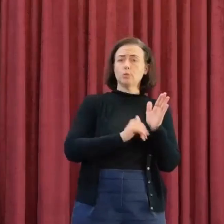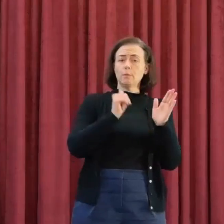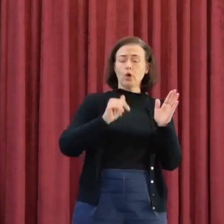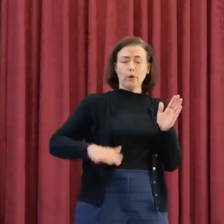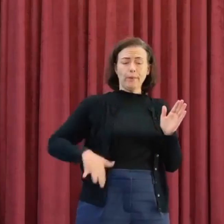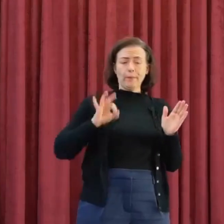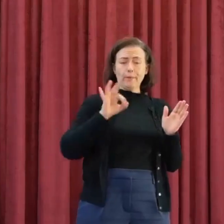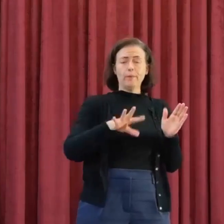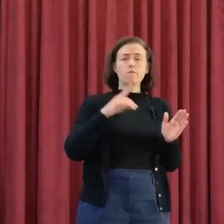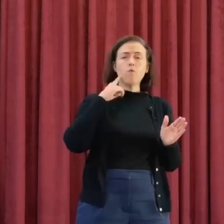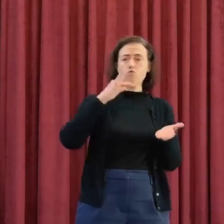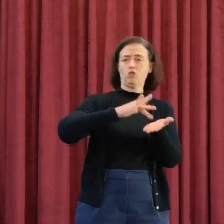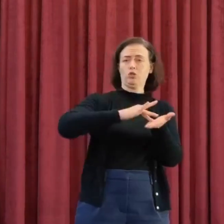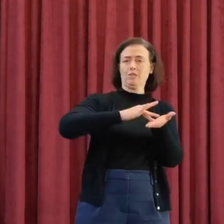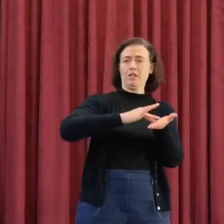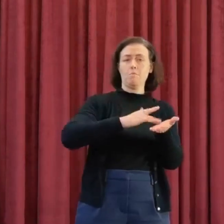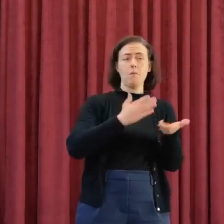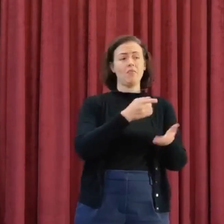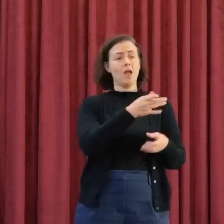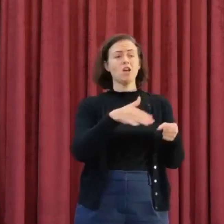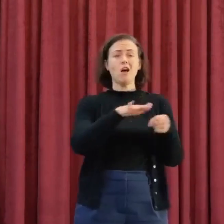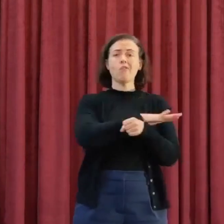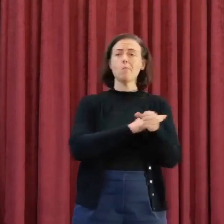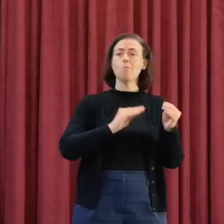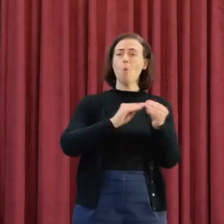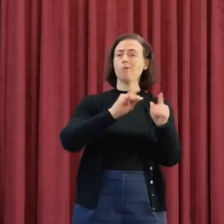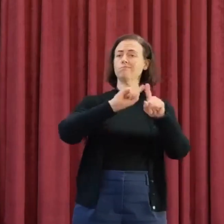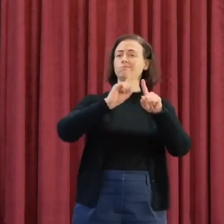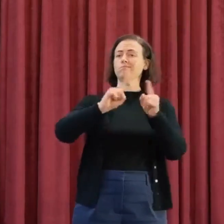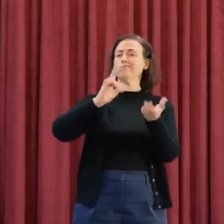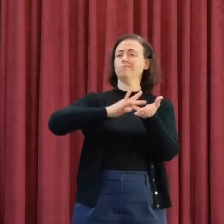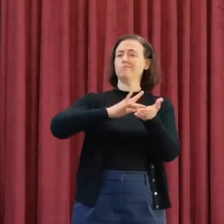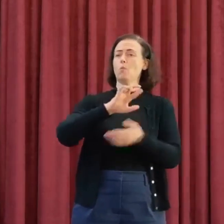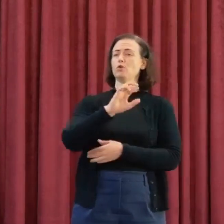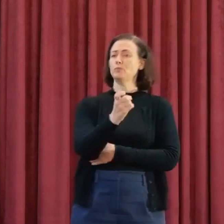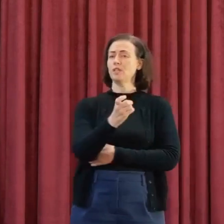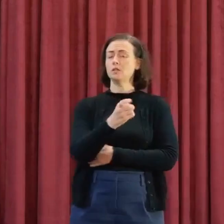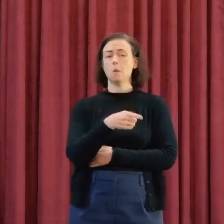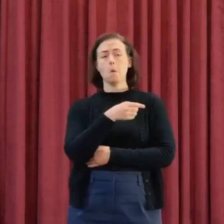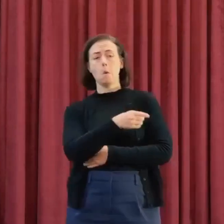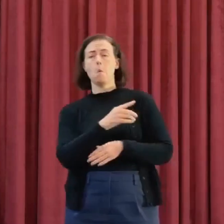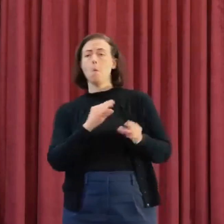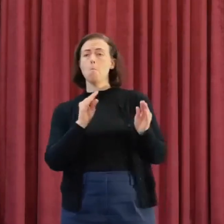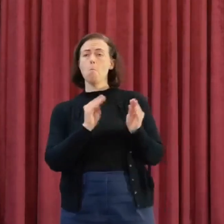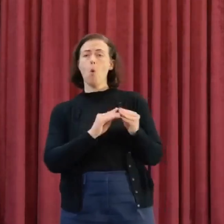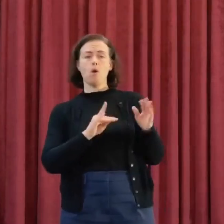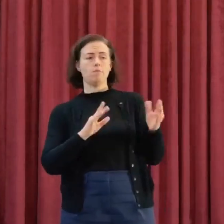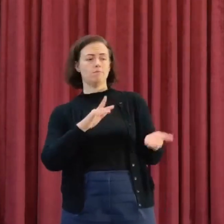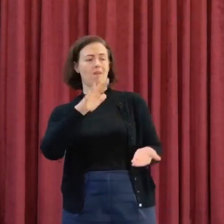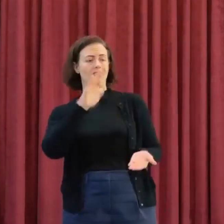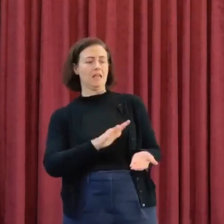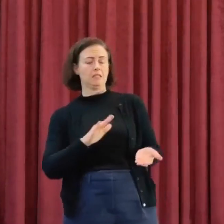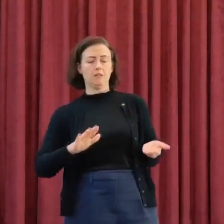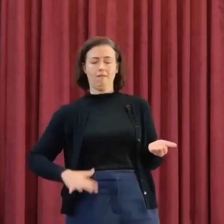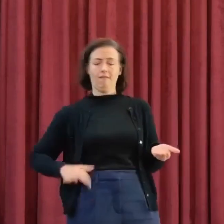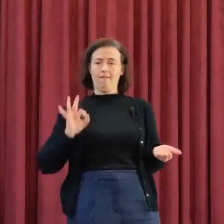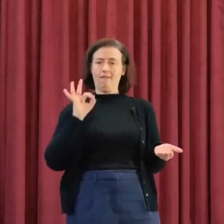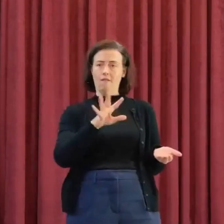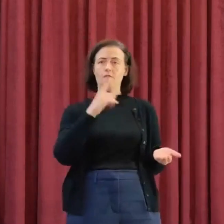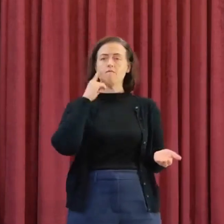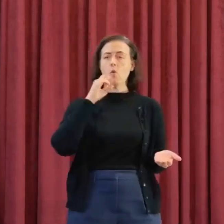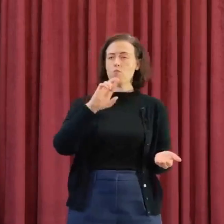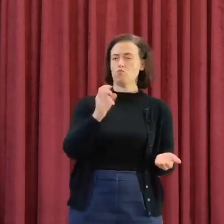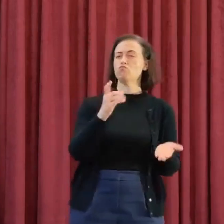your prescriptions. They may cover more drugs, and they have cheaper out-of-pocket expenses on your